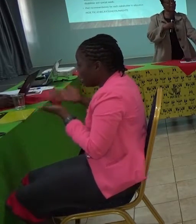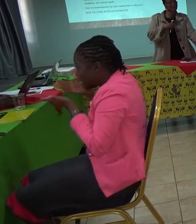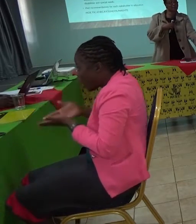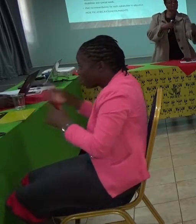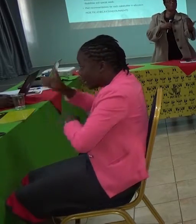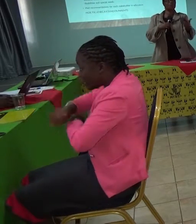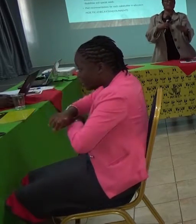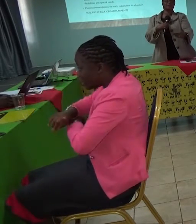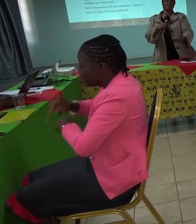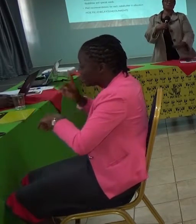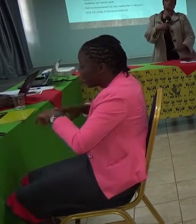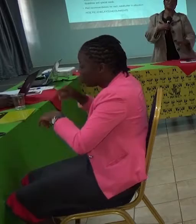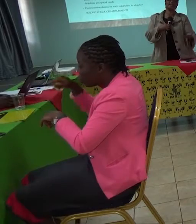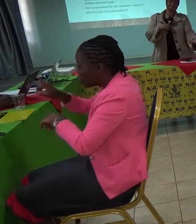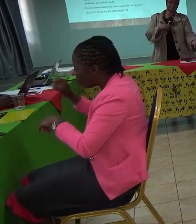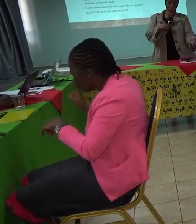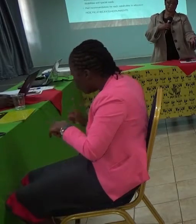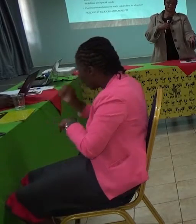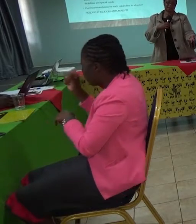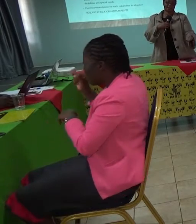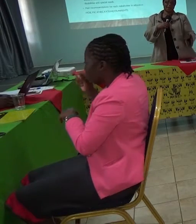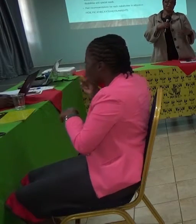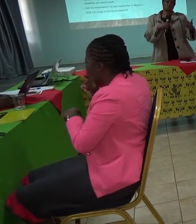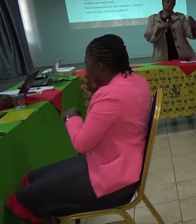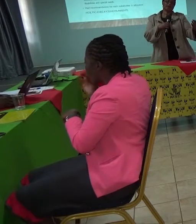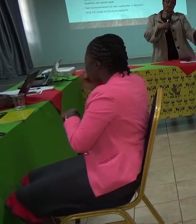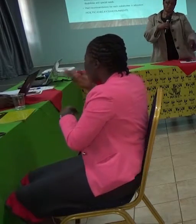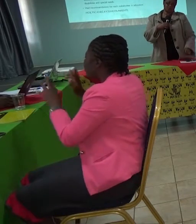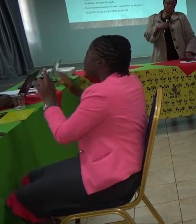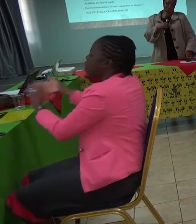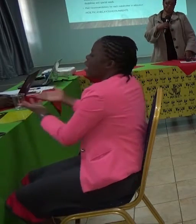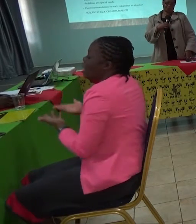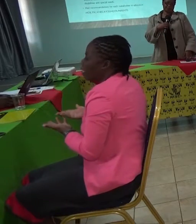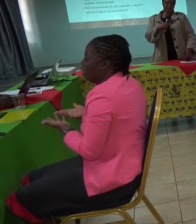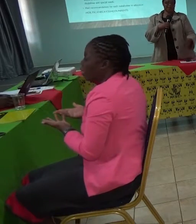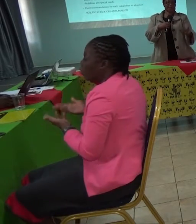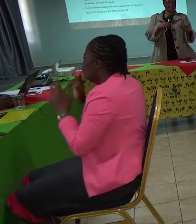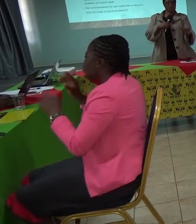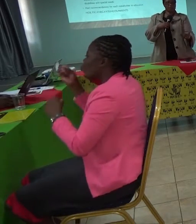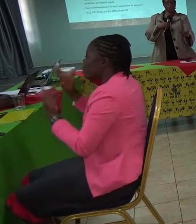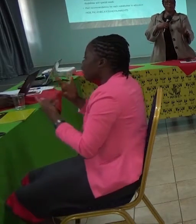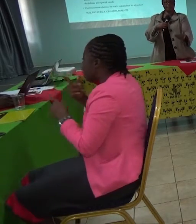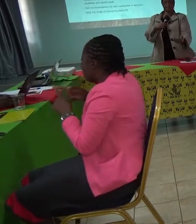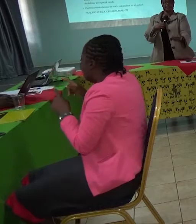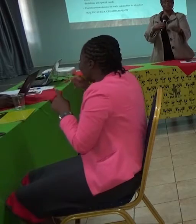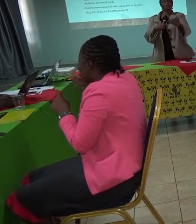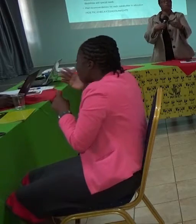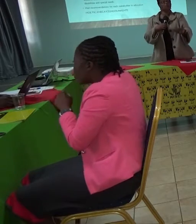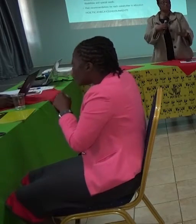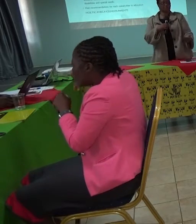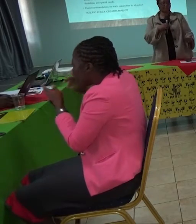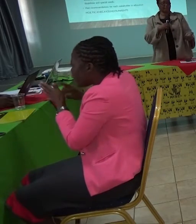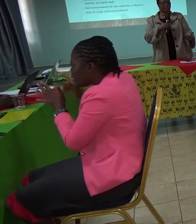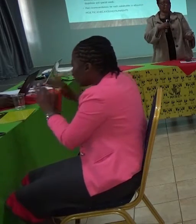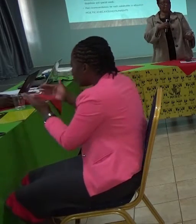you will wake up and the food will be ready, you will eat. It is called attitude. The mother never showed weakness in front